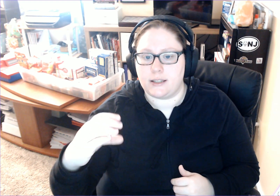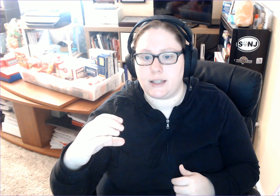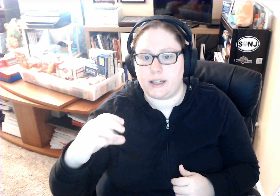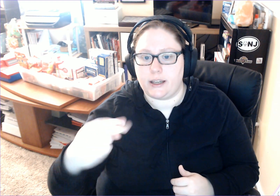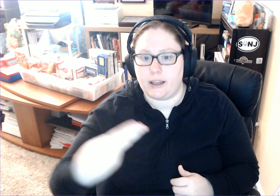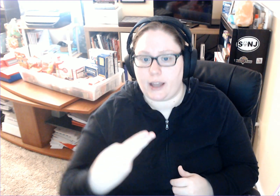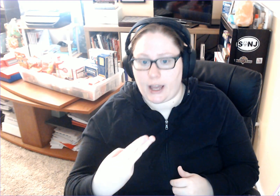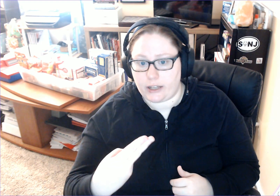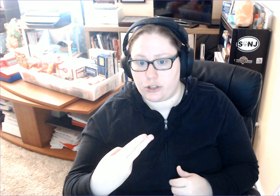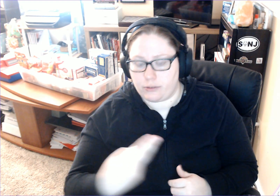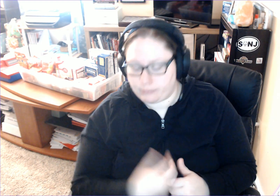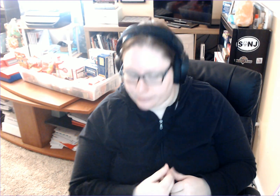Bleach.